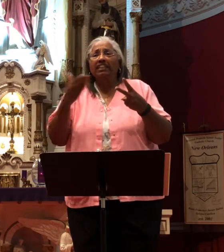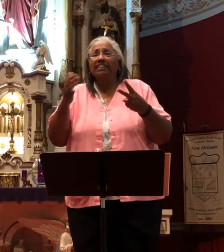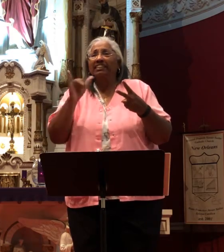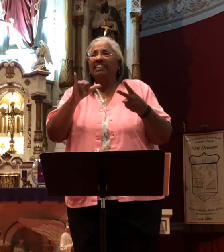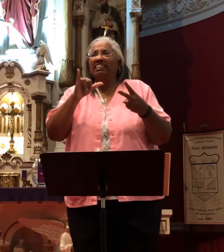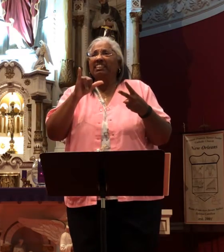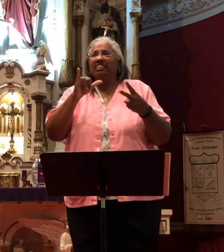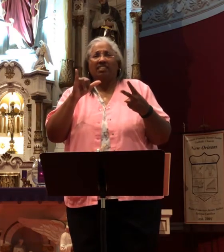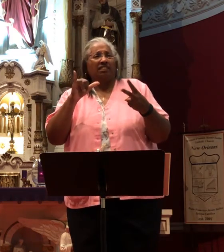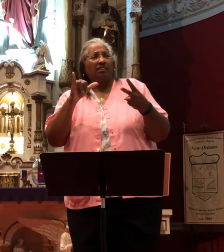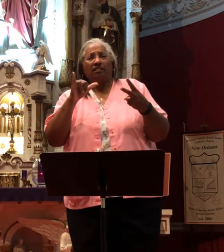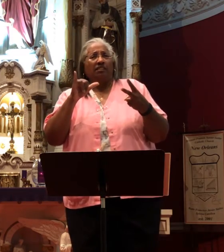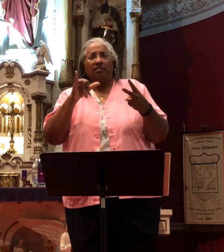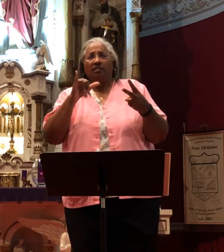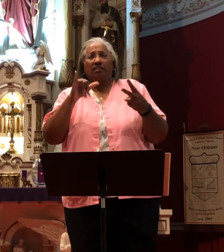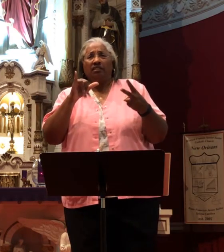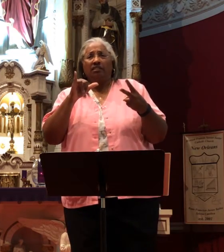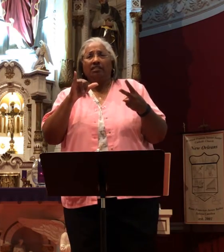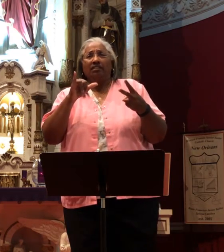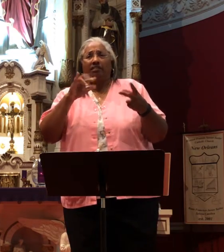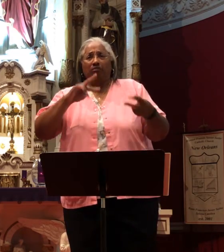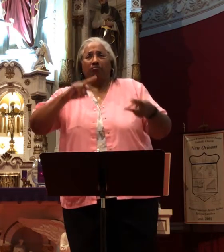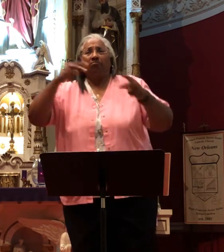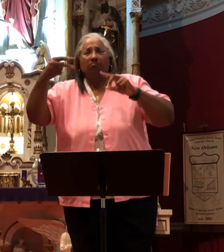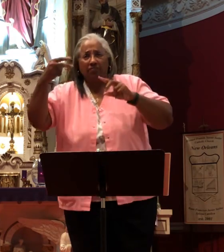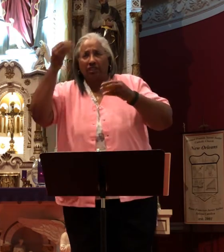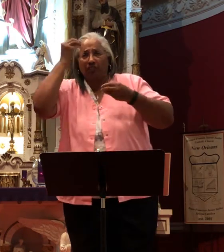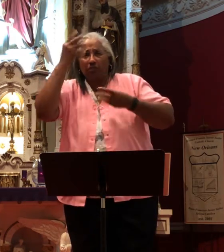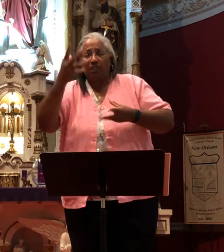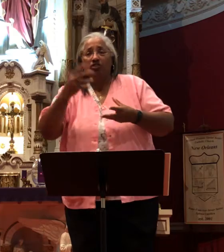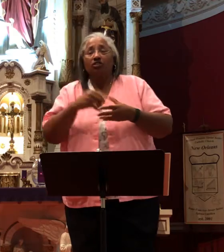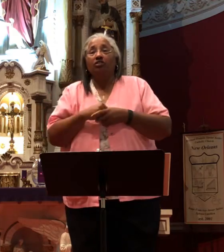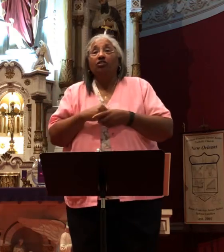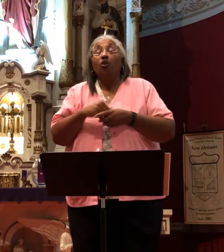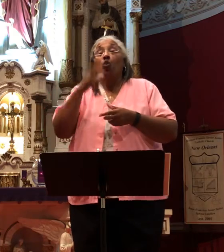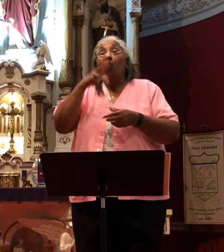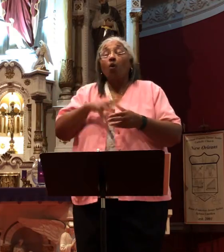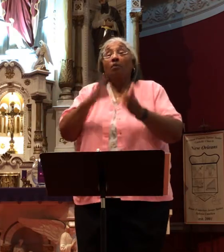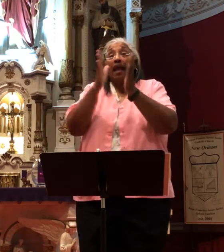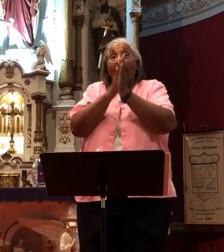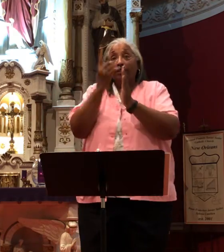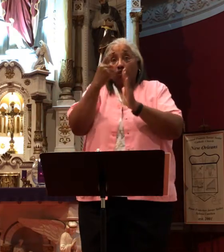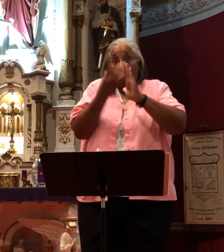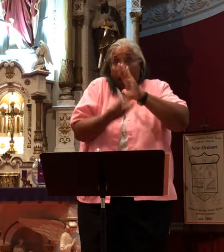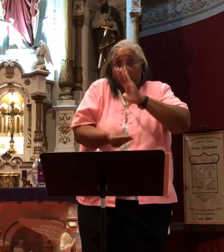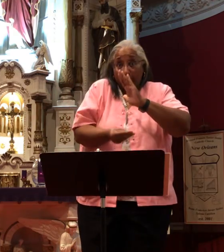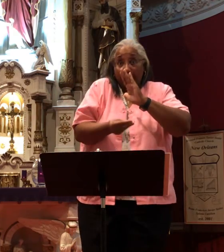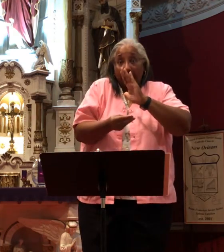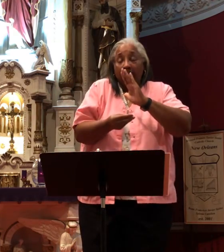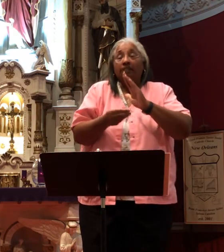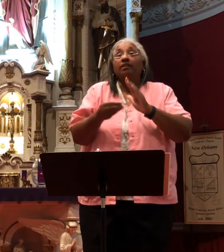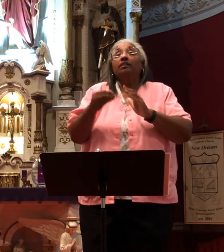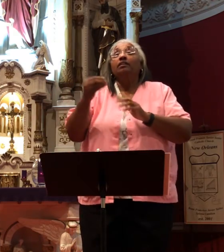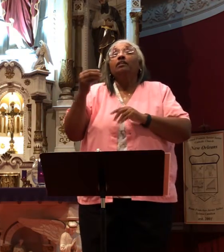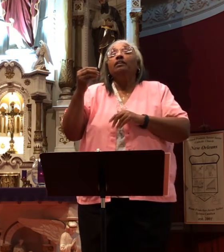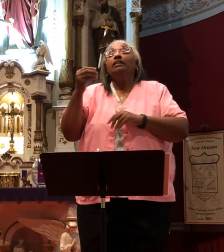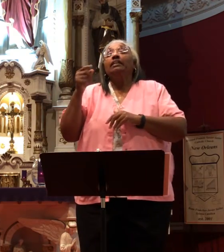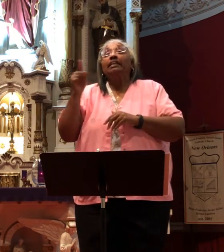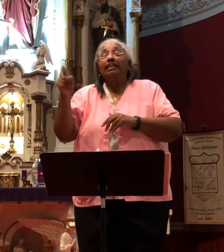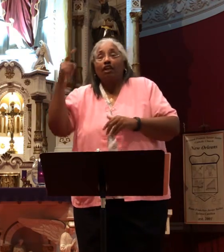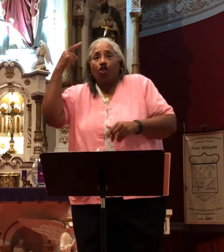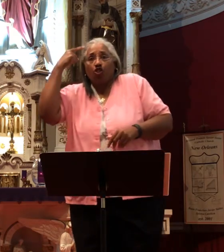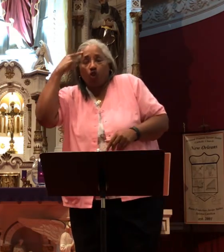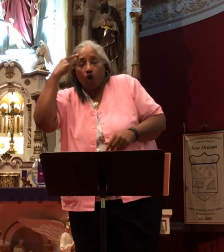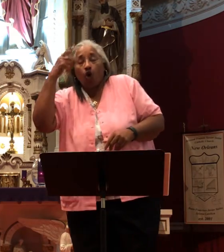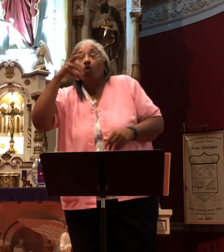Bishop Bunch, all she was asking was for a copy. And he interpreted that she was asking for a copy because it